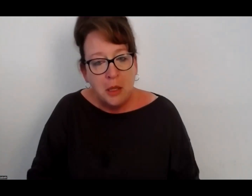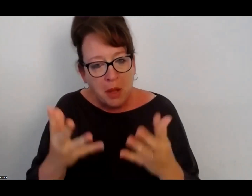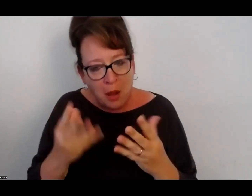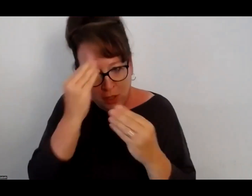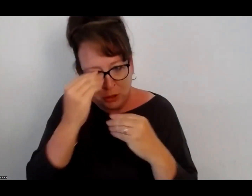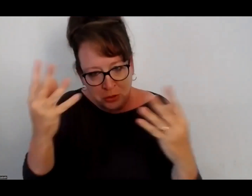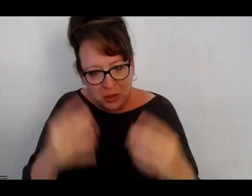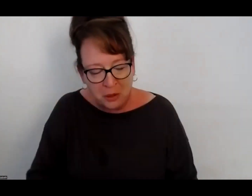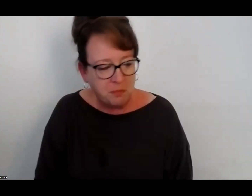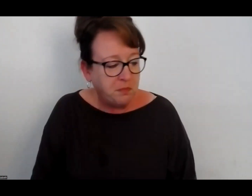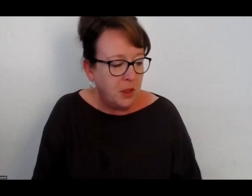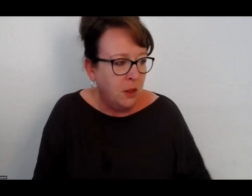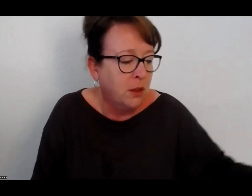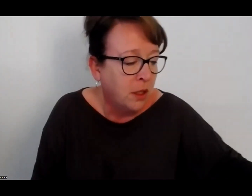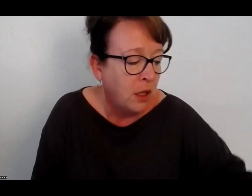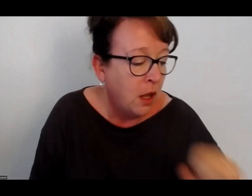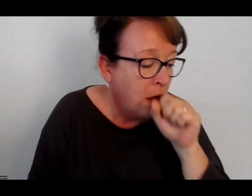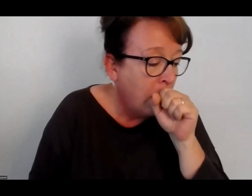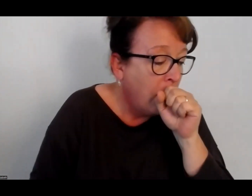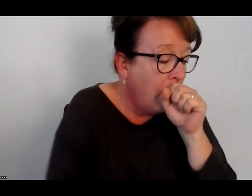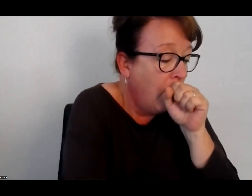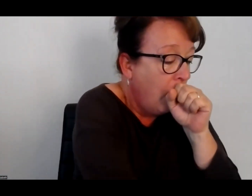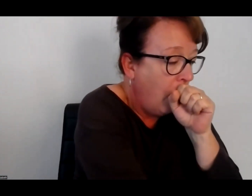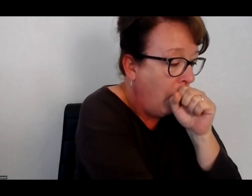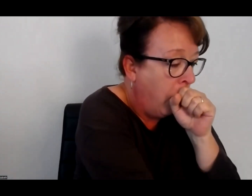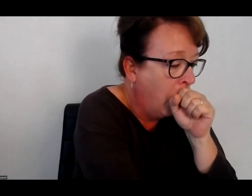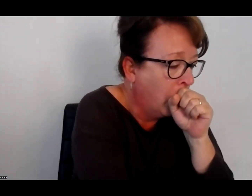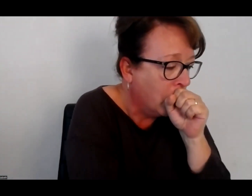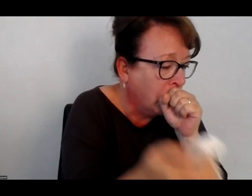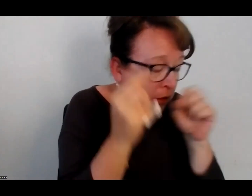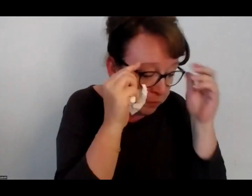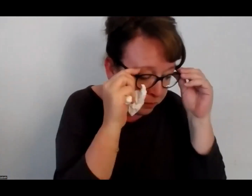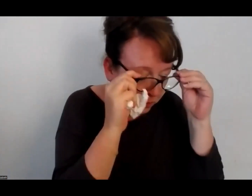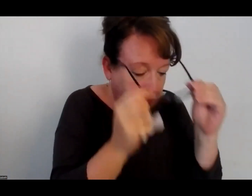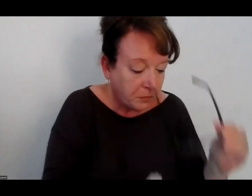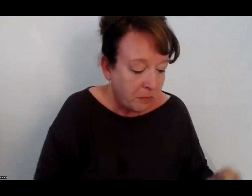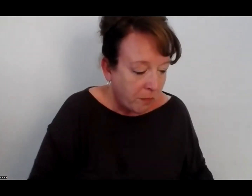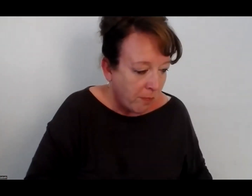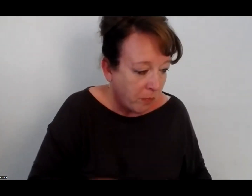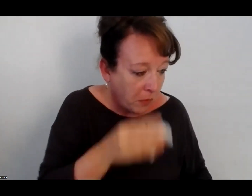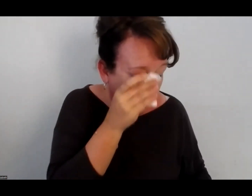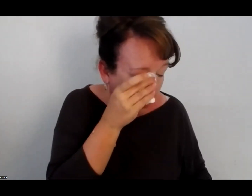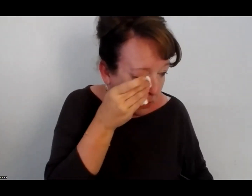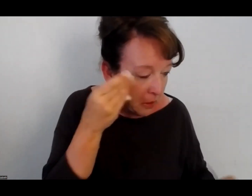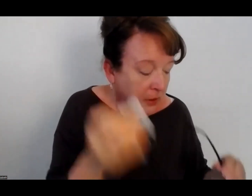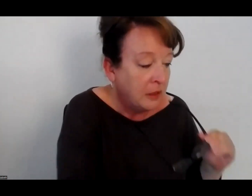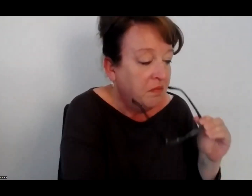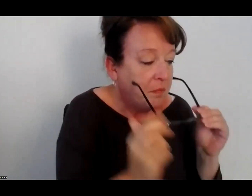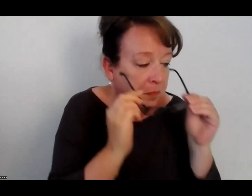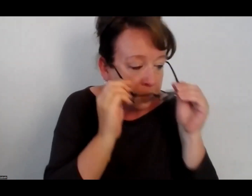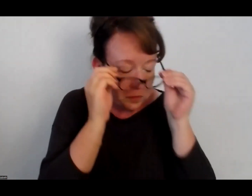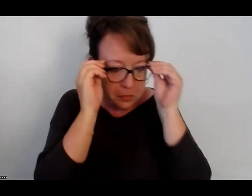know that I'm really thankful that you're here, and hopefully things will change,